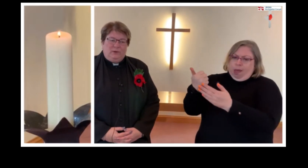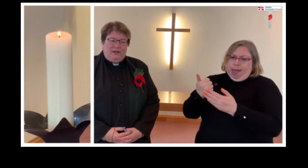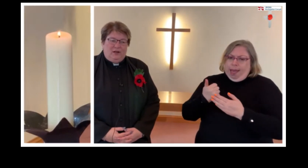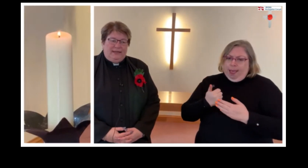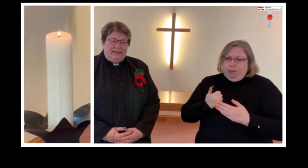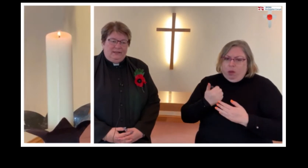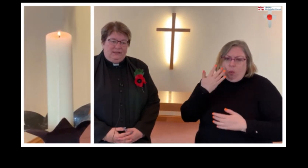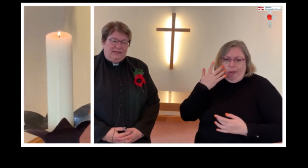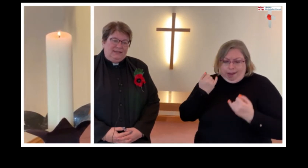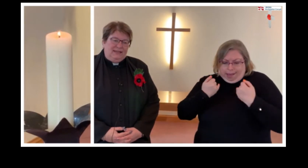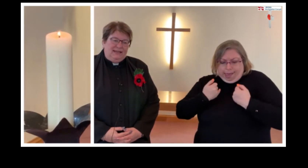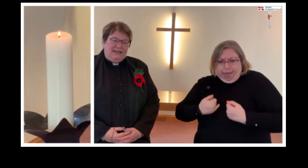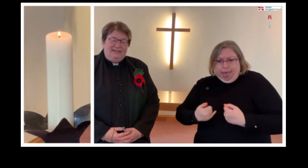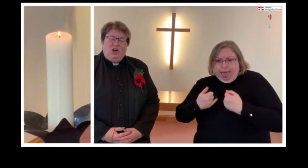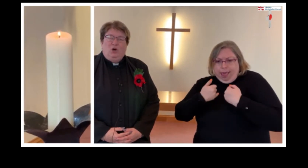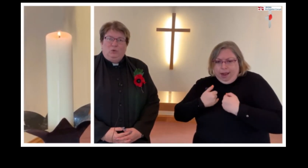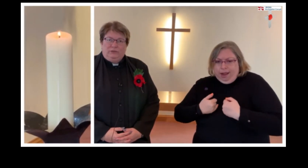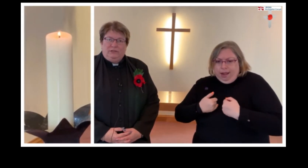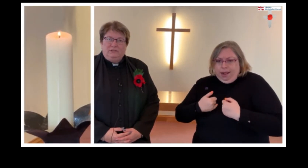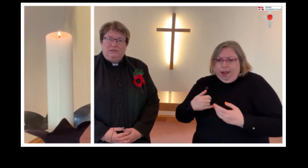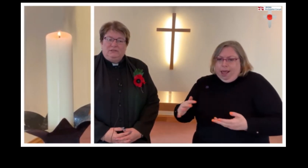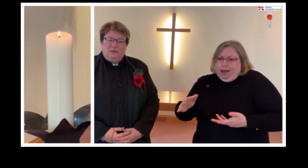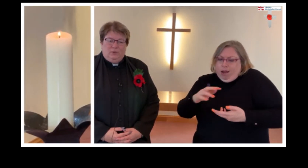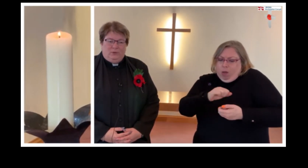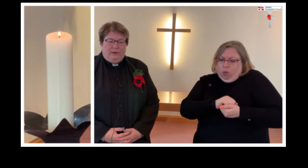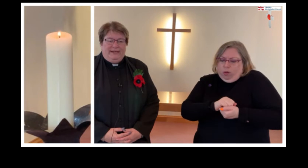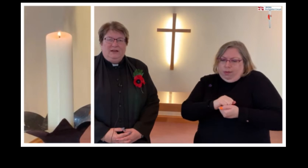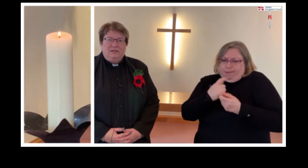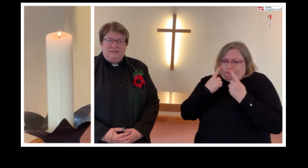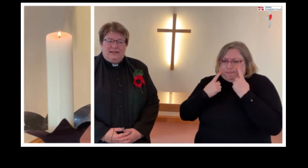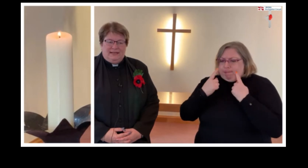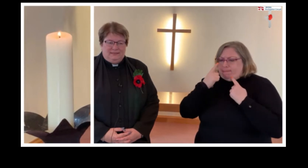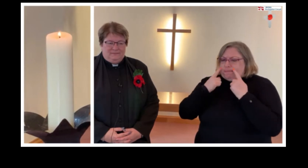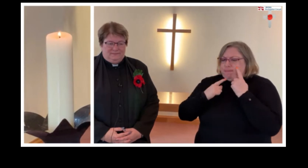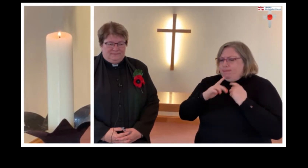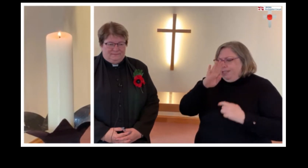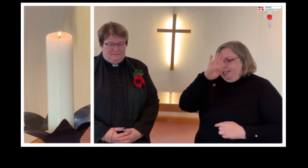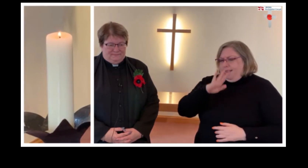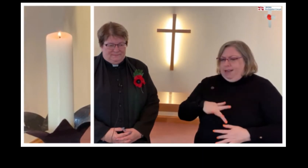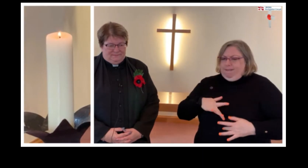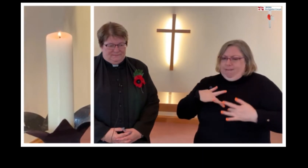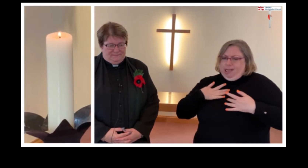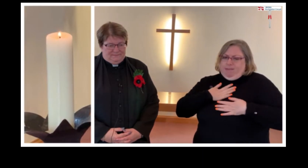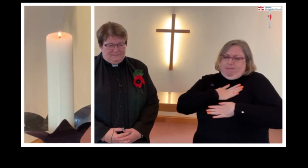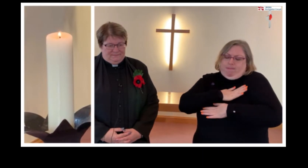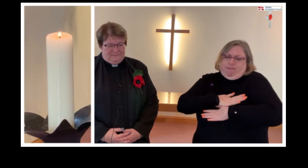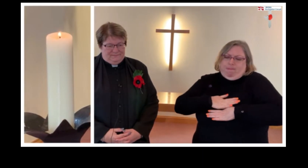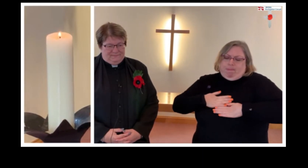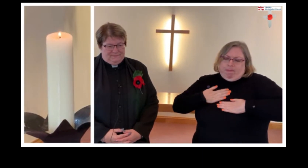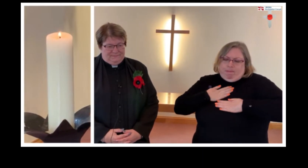us when we are ill, and hold us when we are sad.